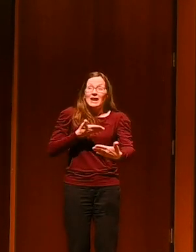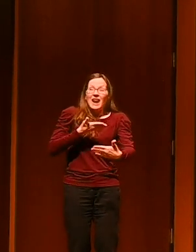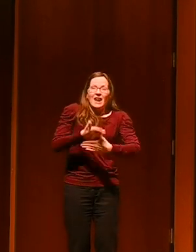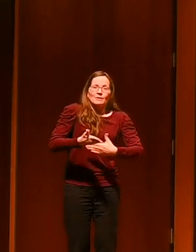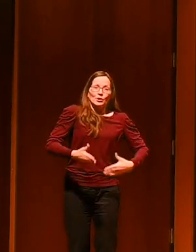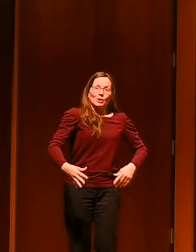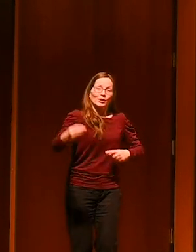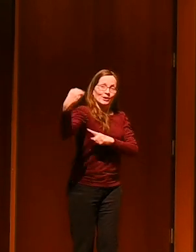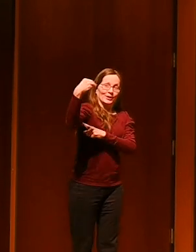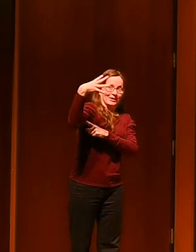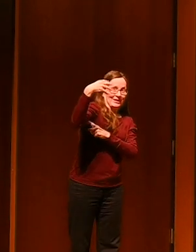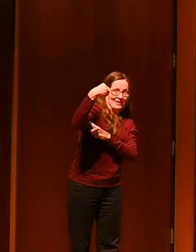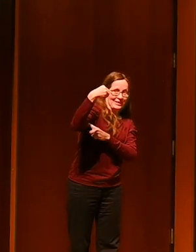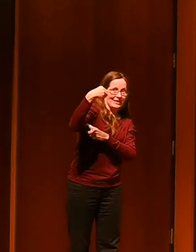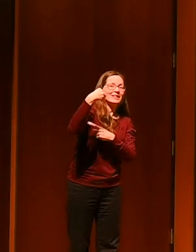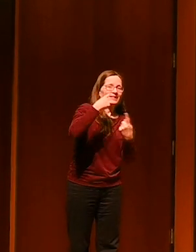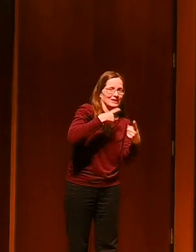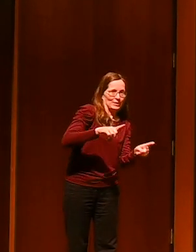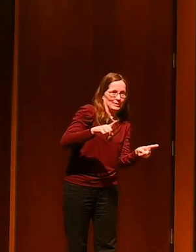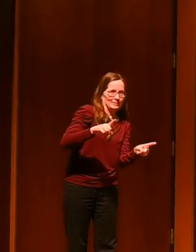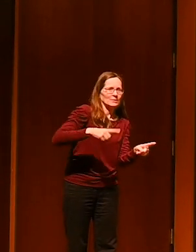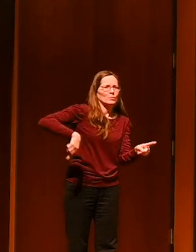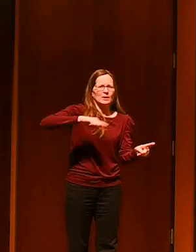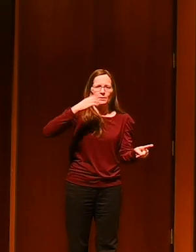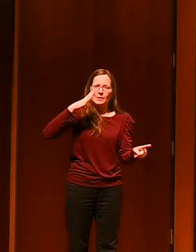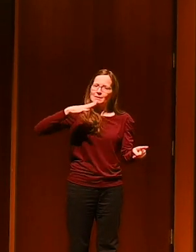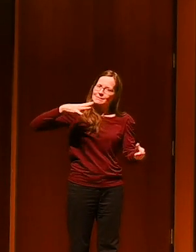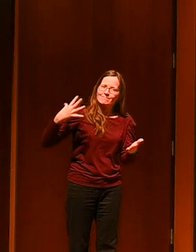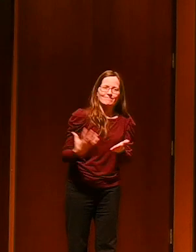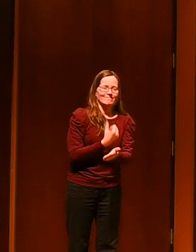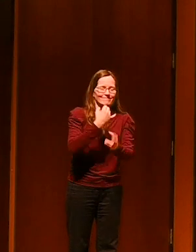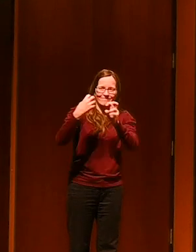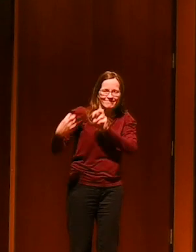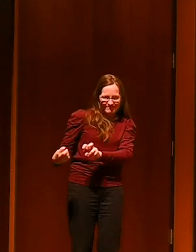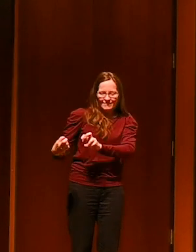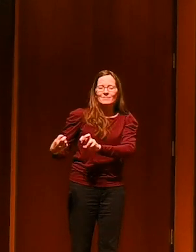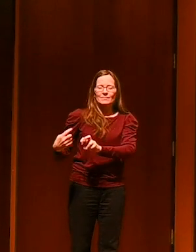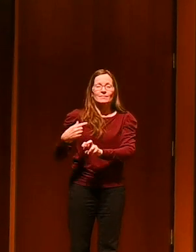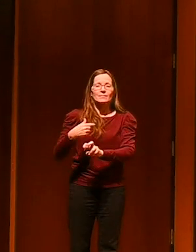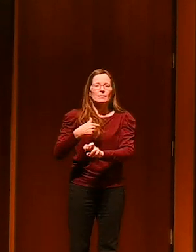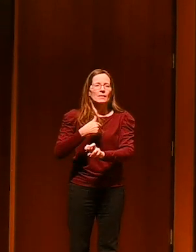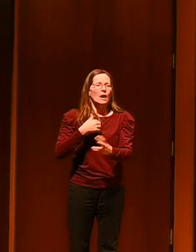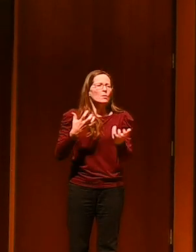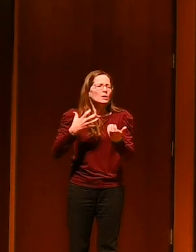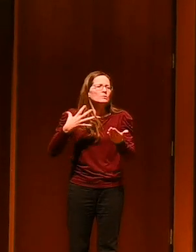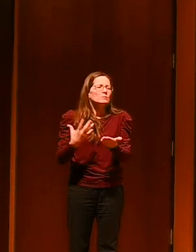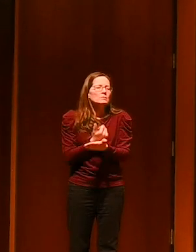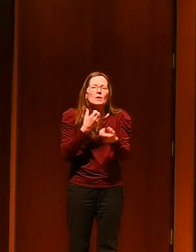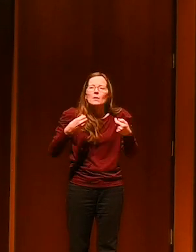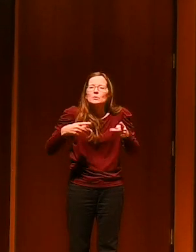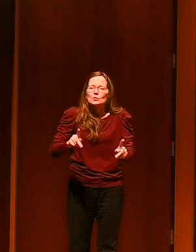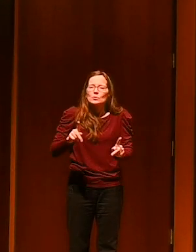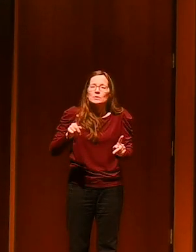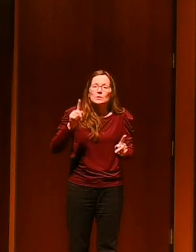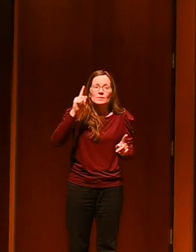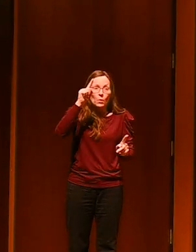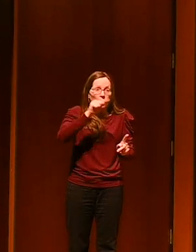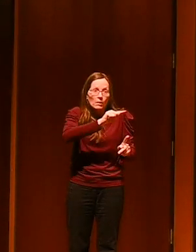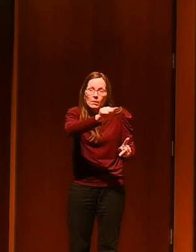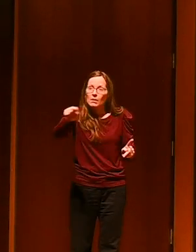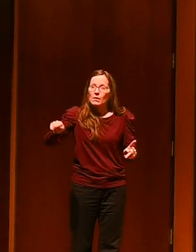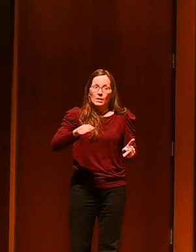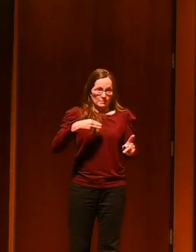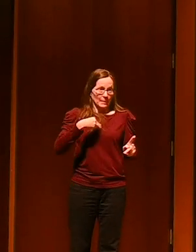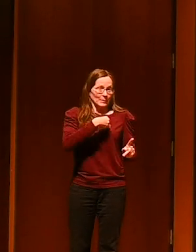after this announcement. And I'd like to take this opportunity to have the members of the steering committee that are here right now to please stand